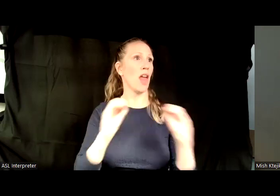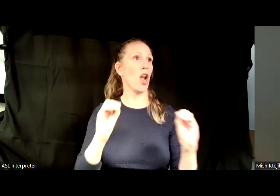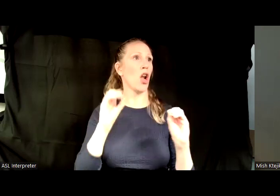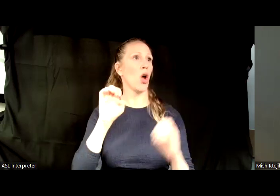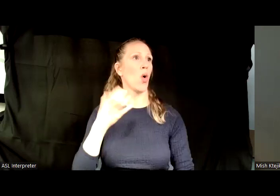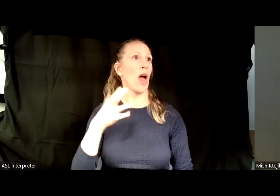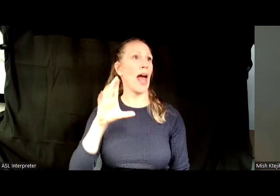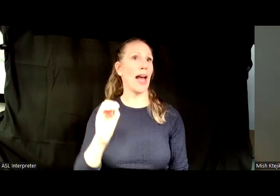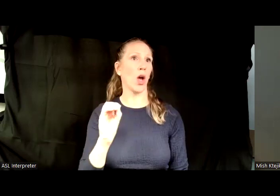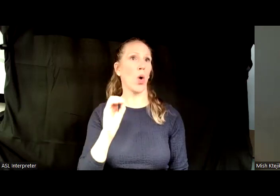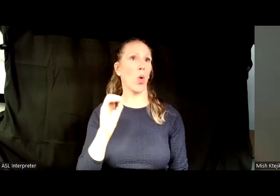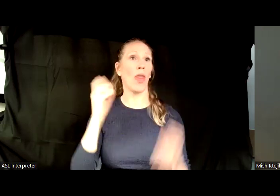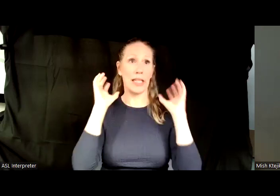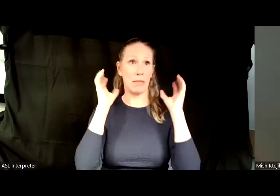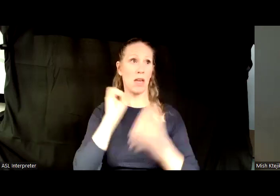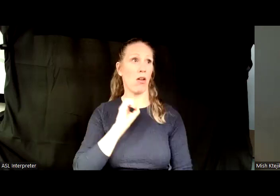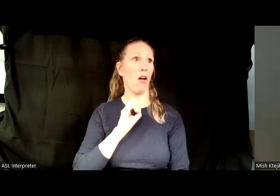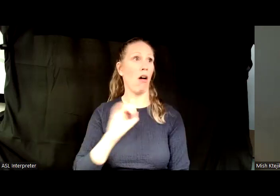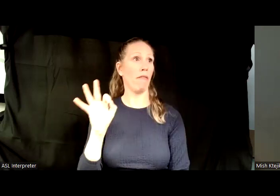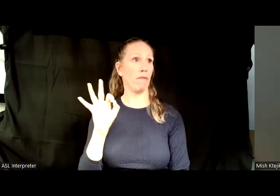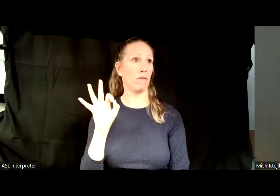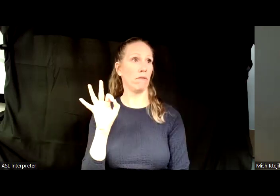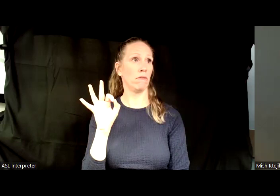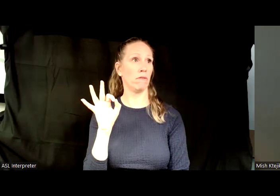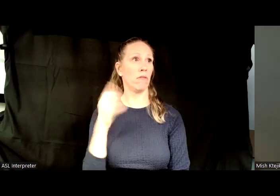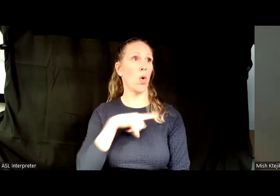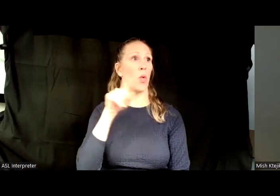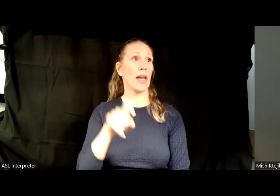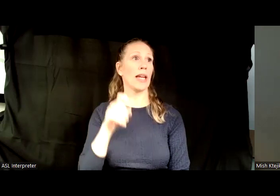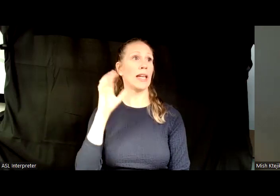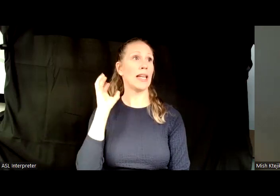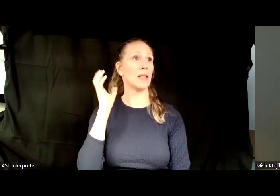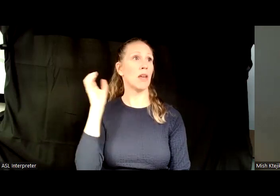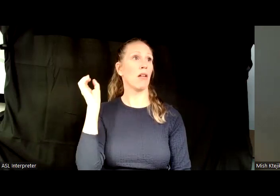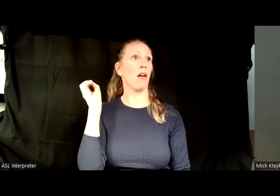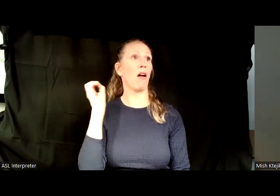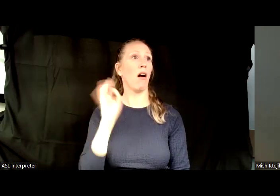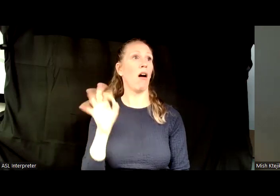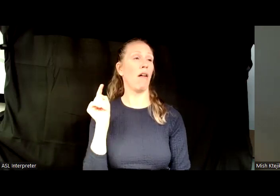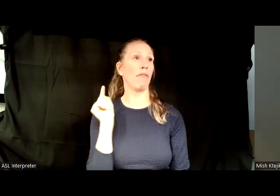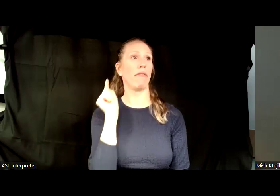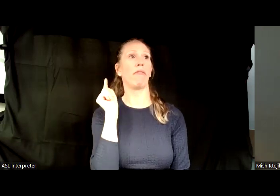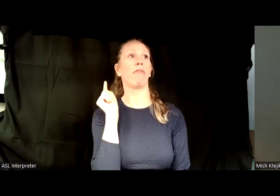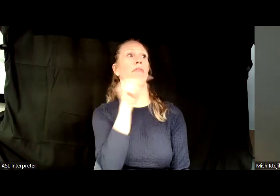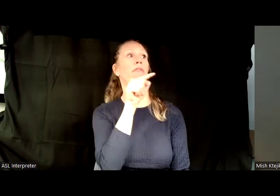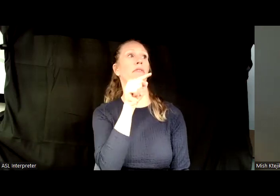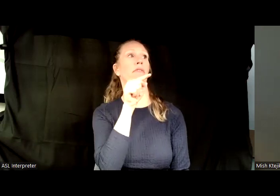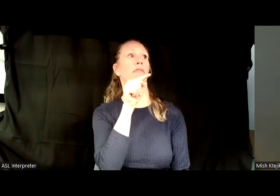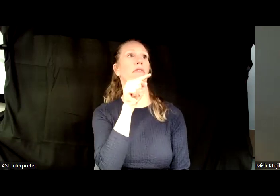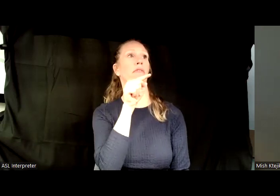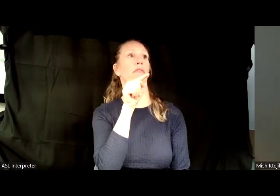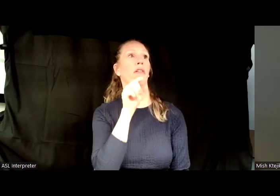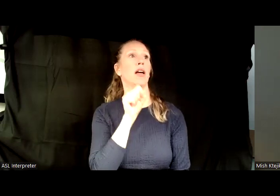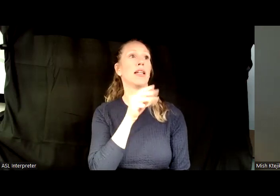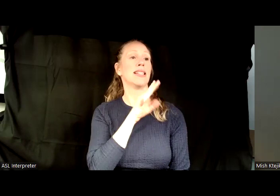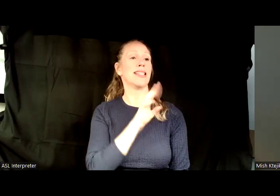the speaker now. Sammy's speaker is on. Yeah, we need to turn the speaker off at that end. Did you turn mine off on my? Yes, your